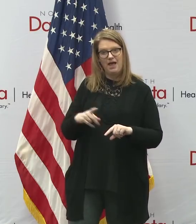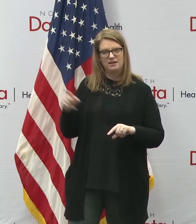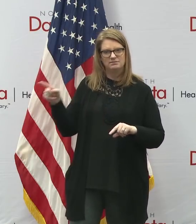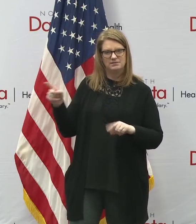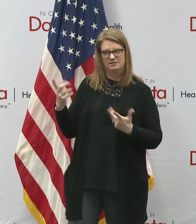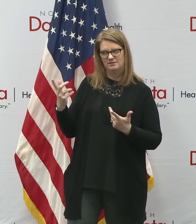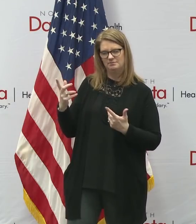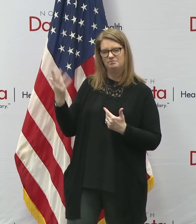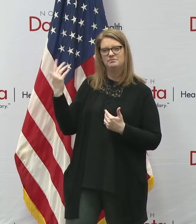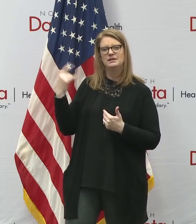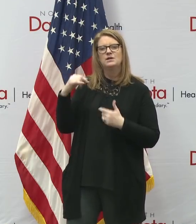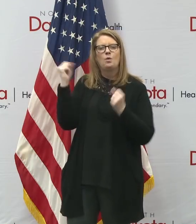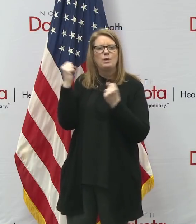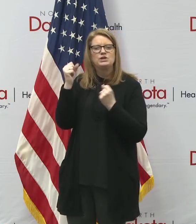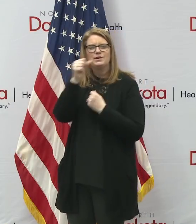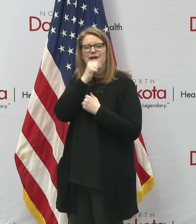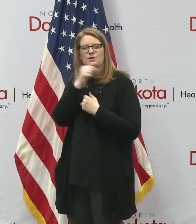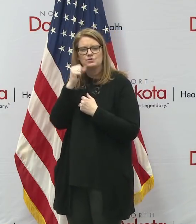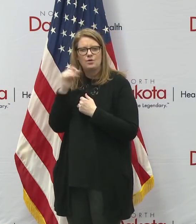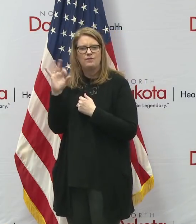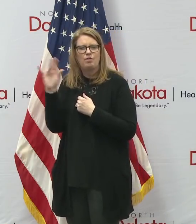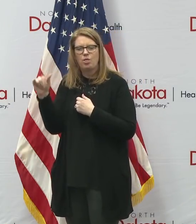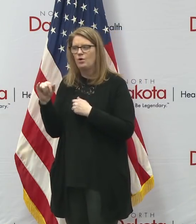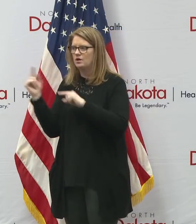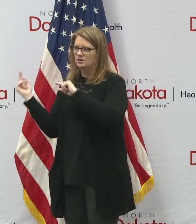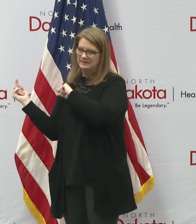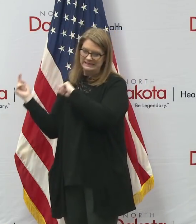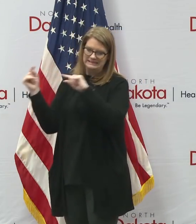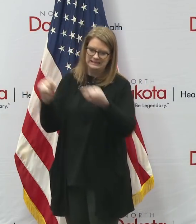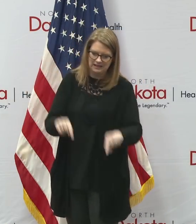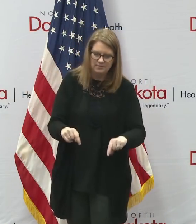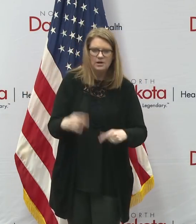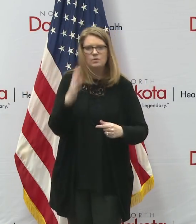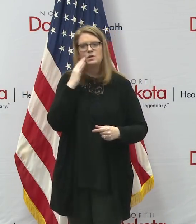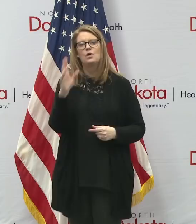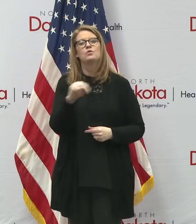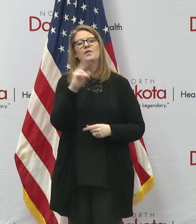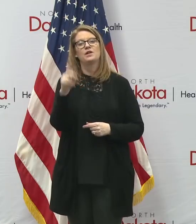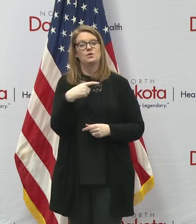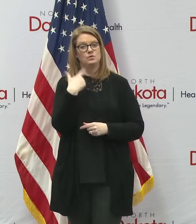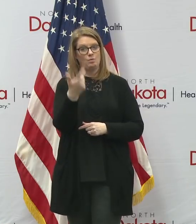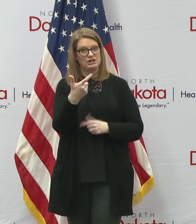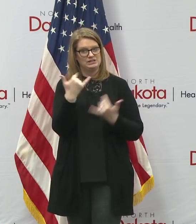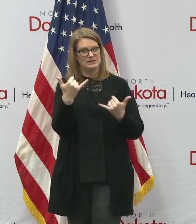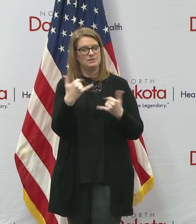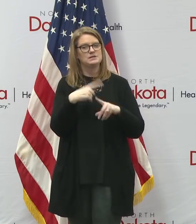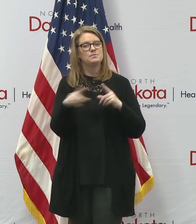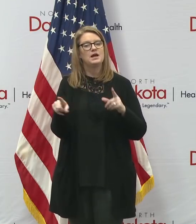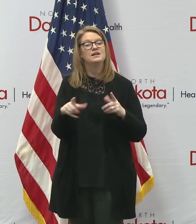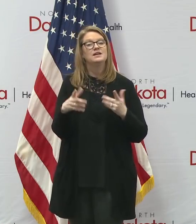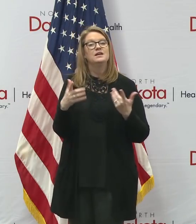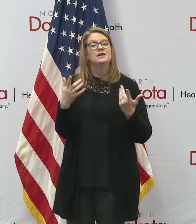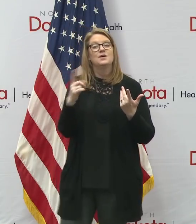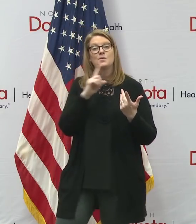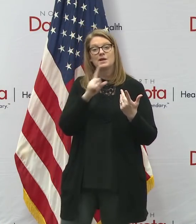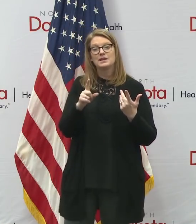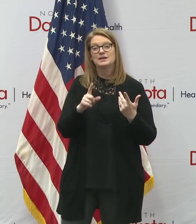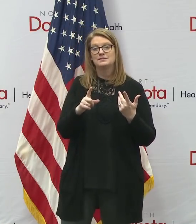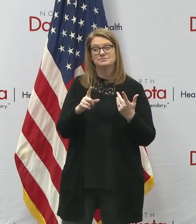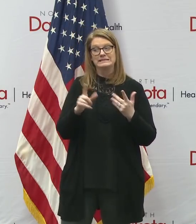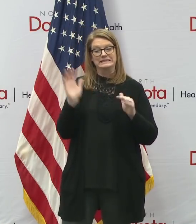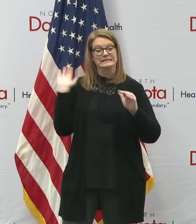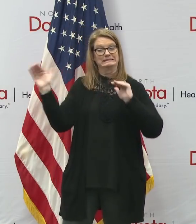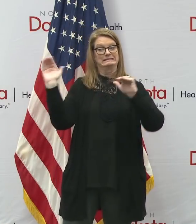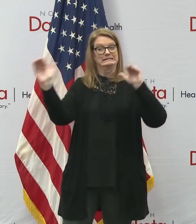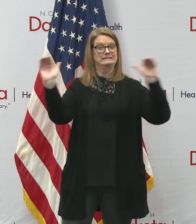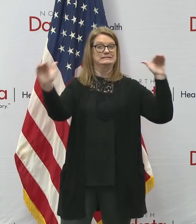from Arizona and Florida, we know some of those North Dakotans are watching these updates every day. We thank them for tuning in, but we want to make sure the word gets out. And